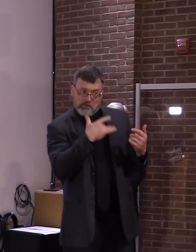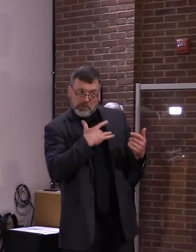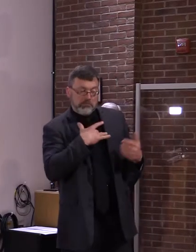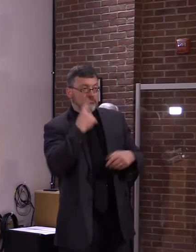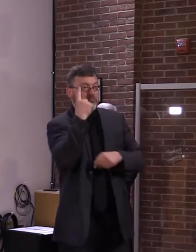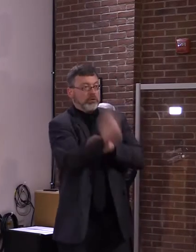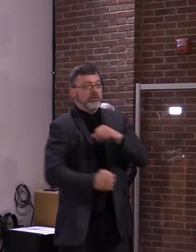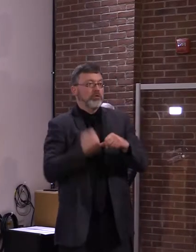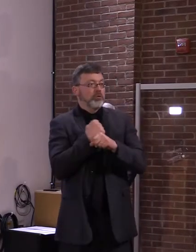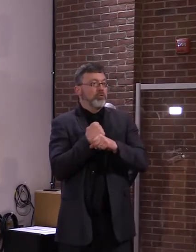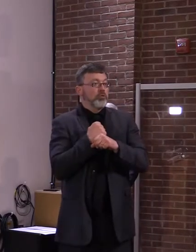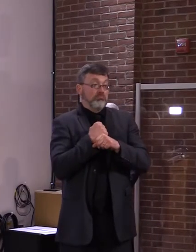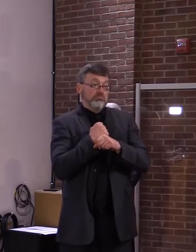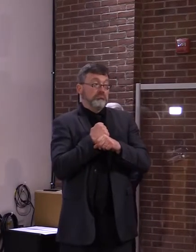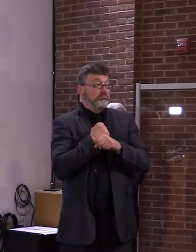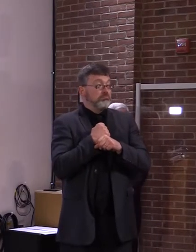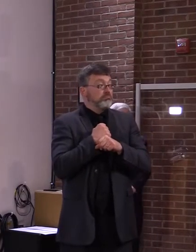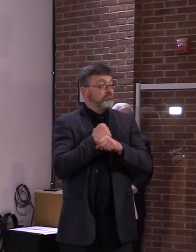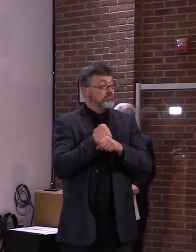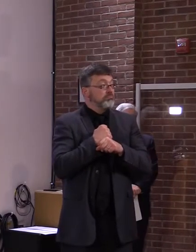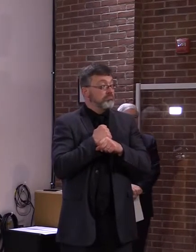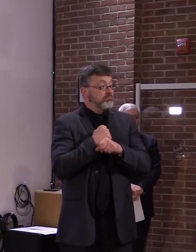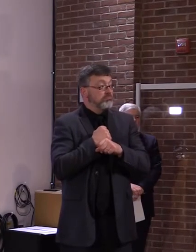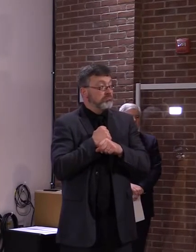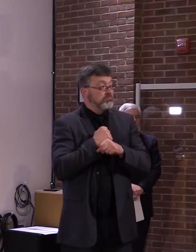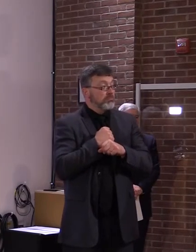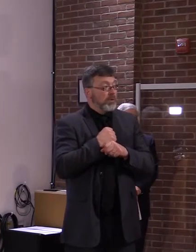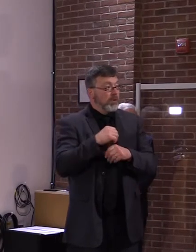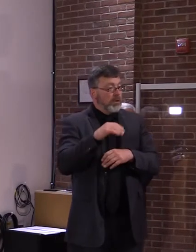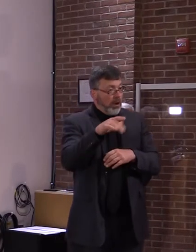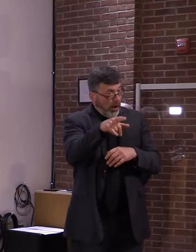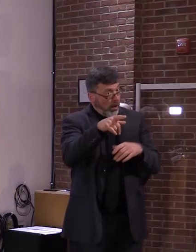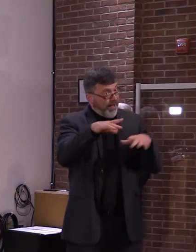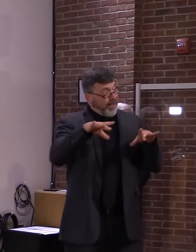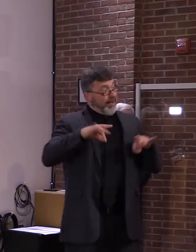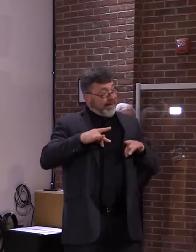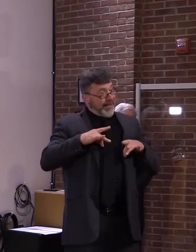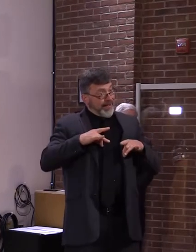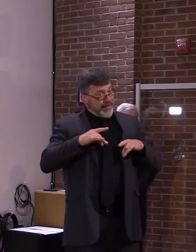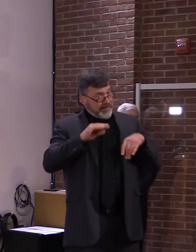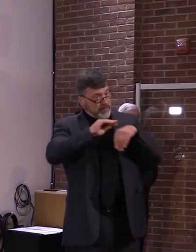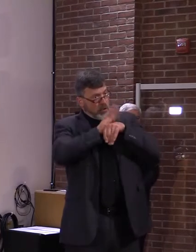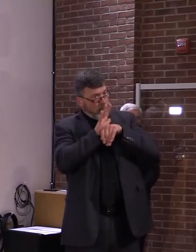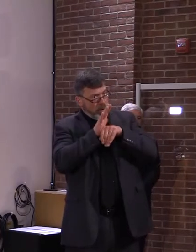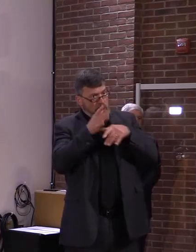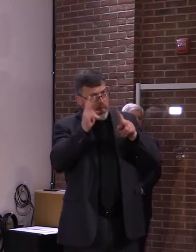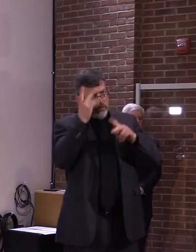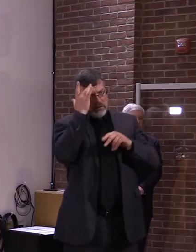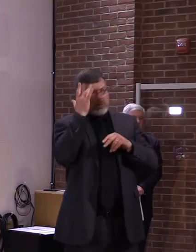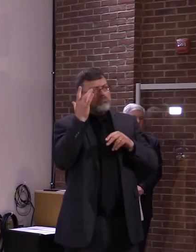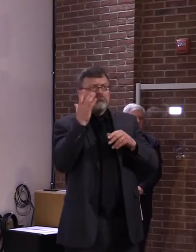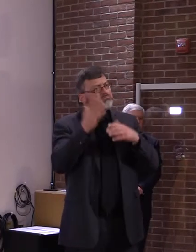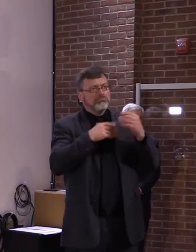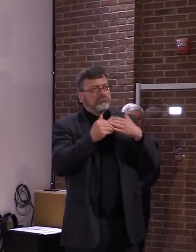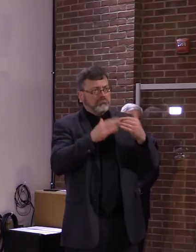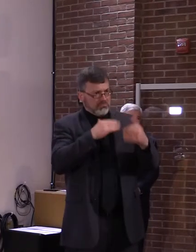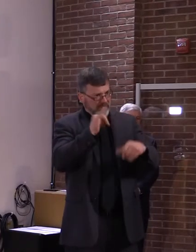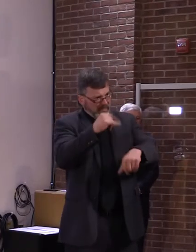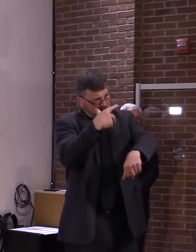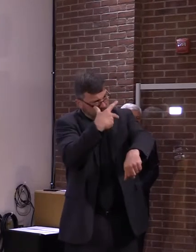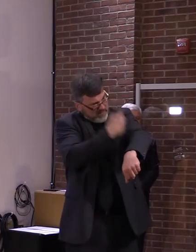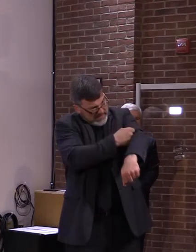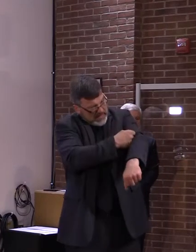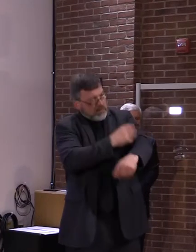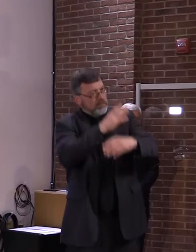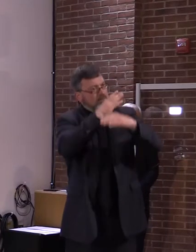vaccination. If you did have COVID-19, the studies suggest your level of protection will be much greater by